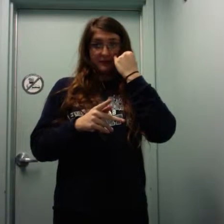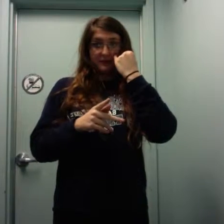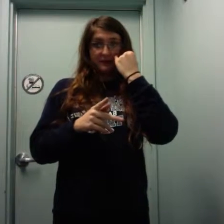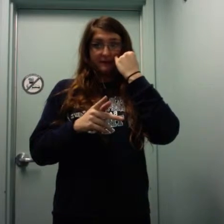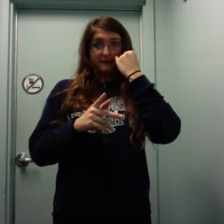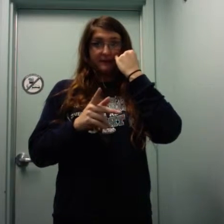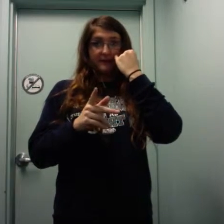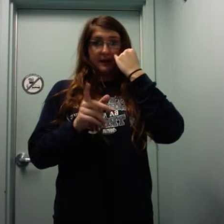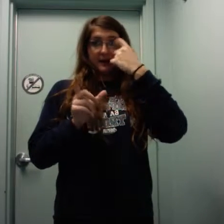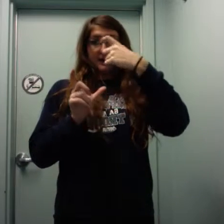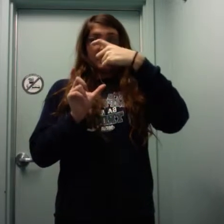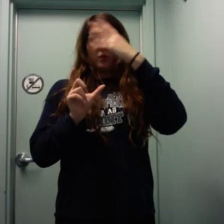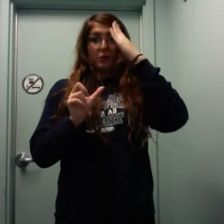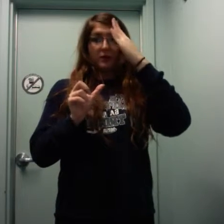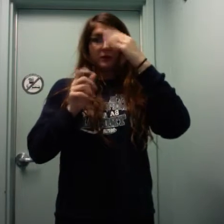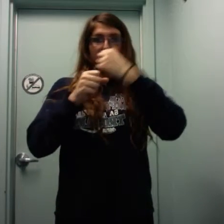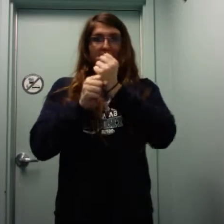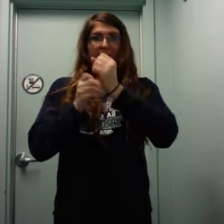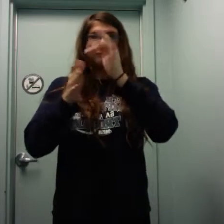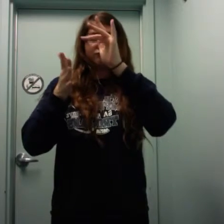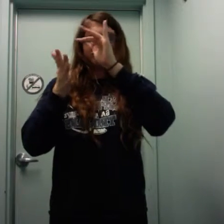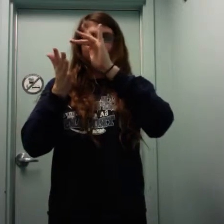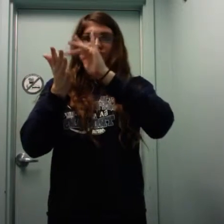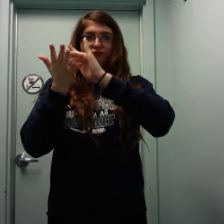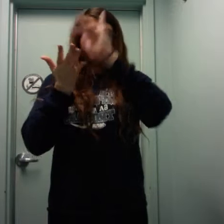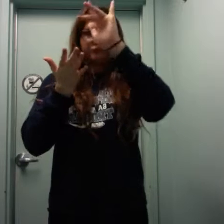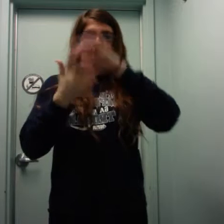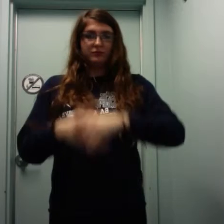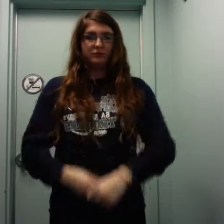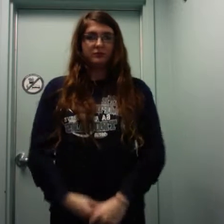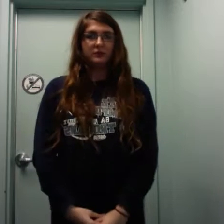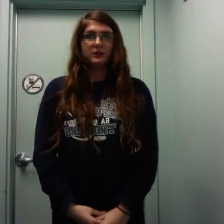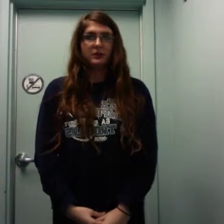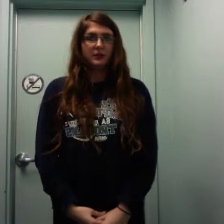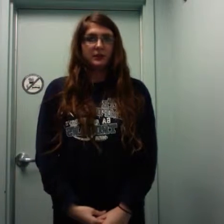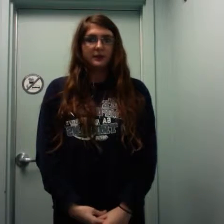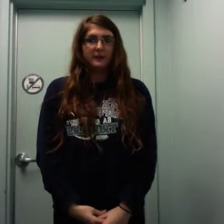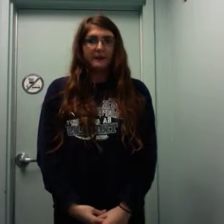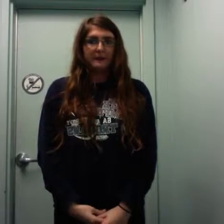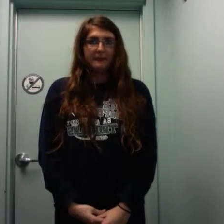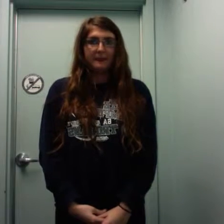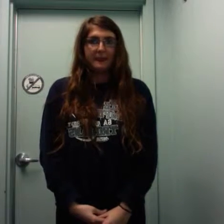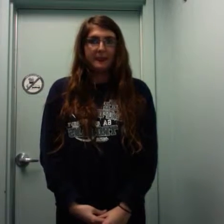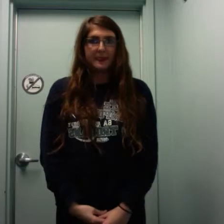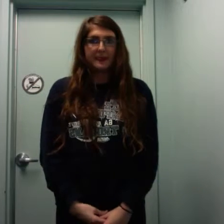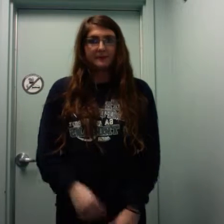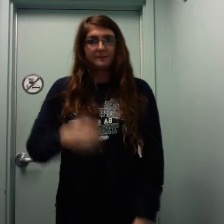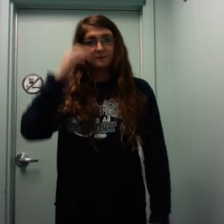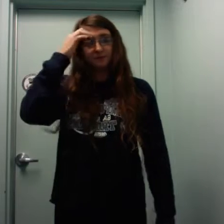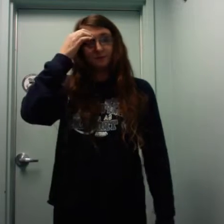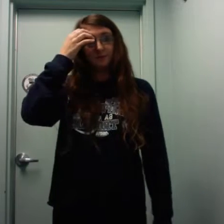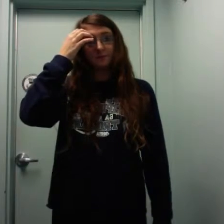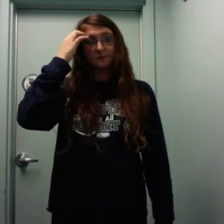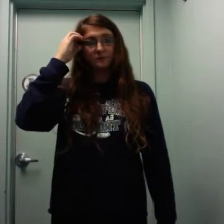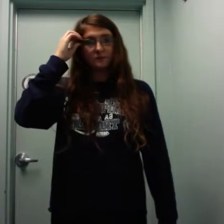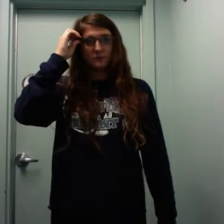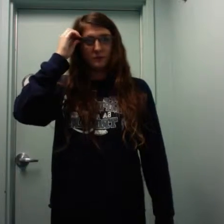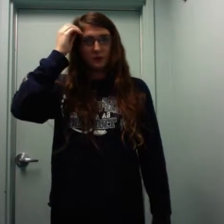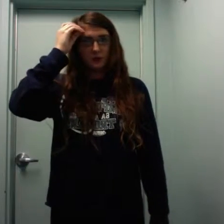Once that is done, stories are assigned to each staff writer, and the editor draws out how big